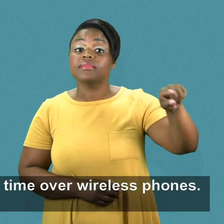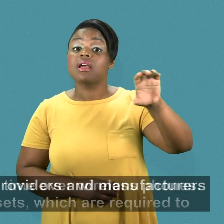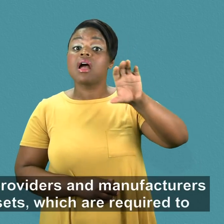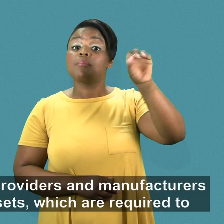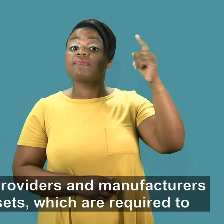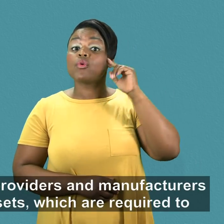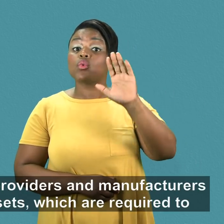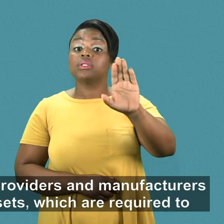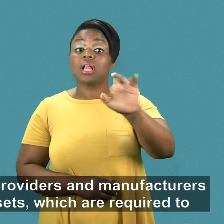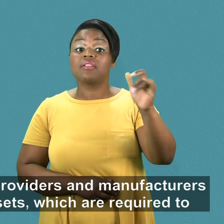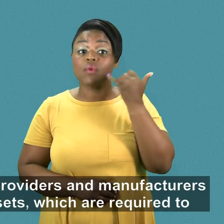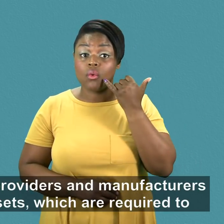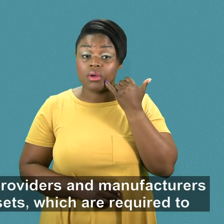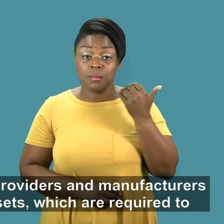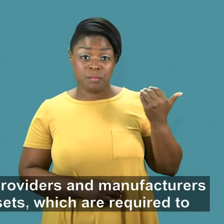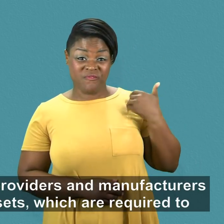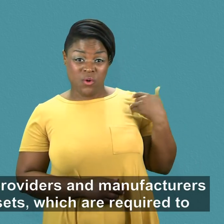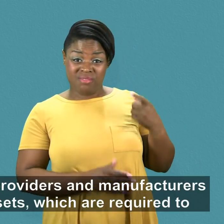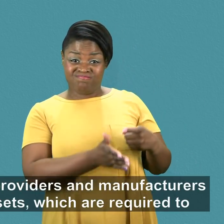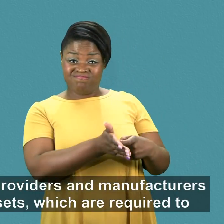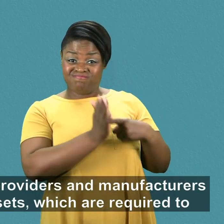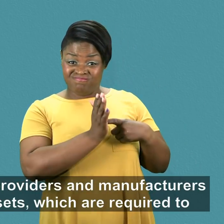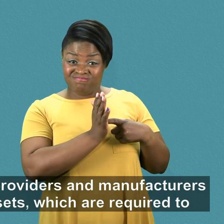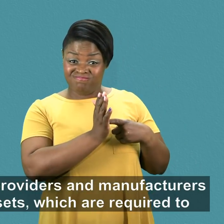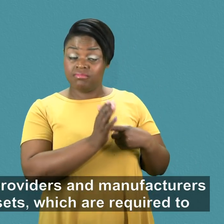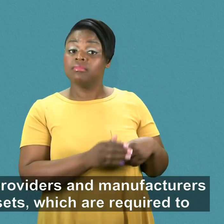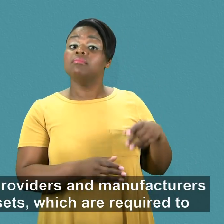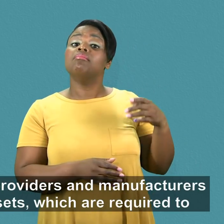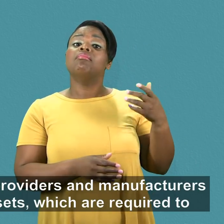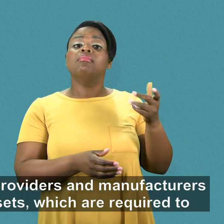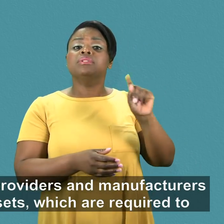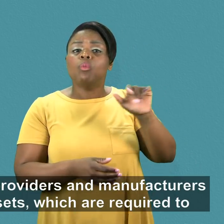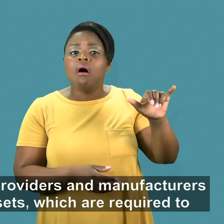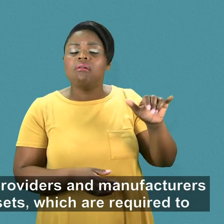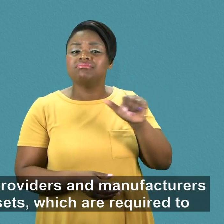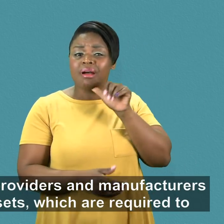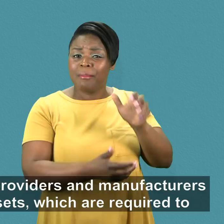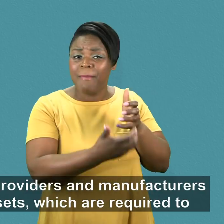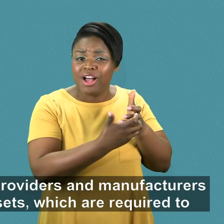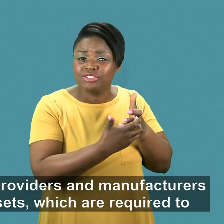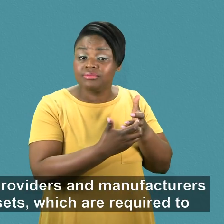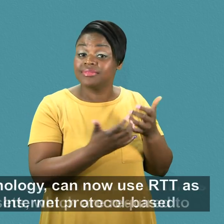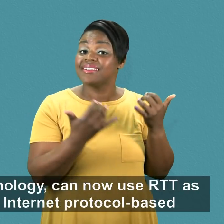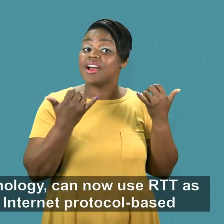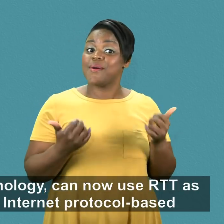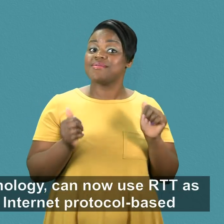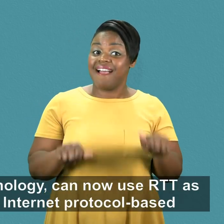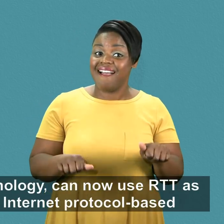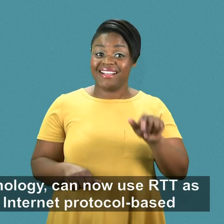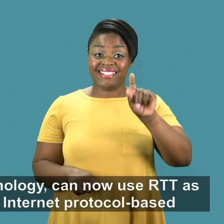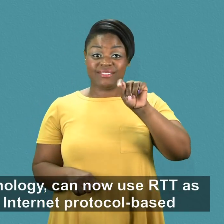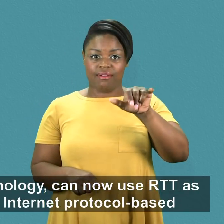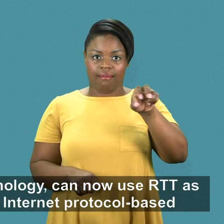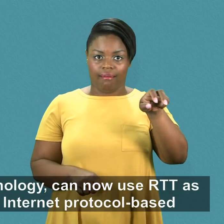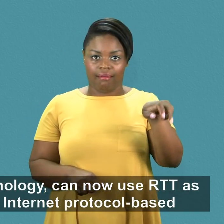Wireless service providers and manufacturers of wireless handsets, which are required to support TTY technology, can now use